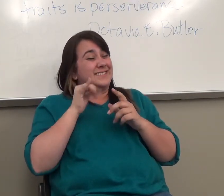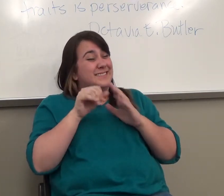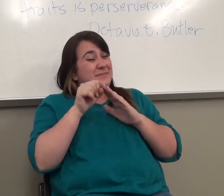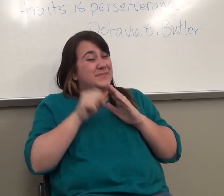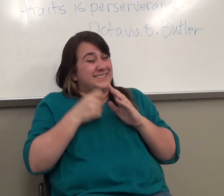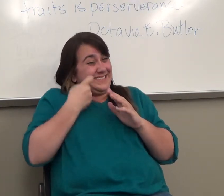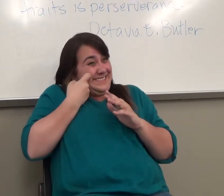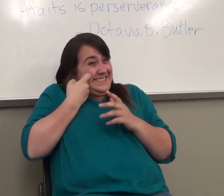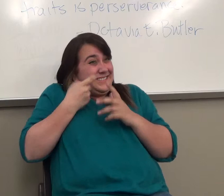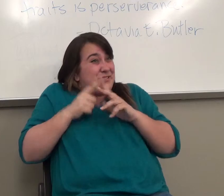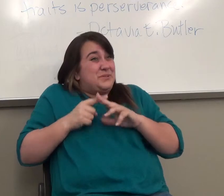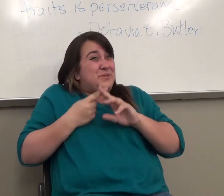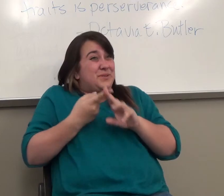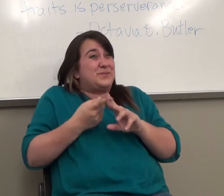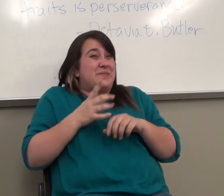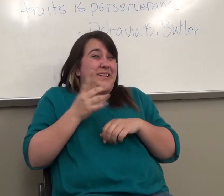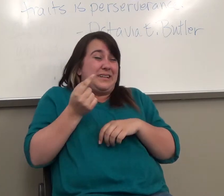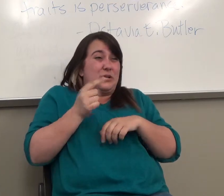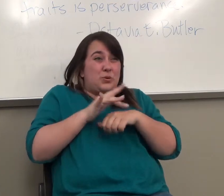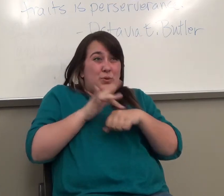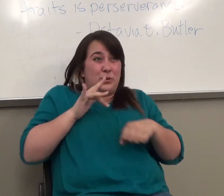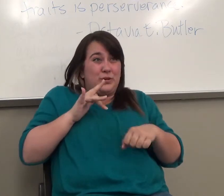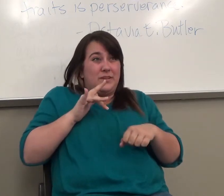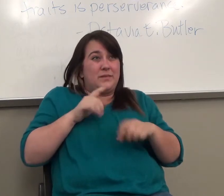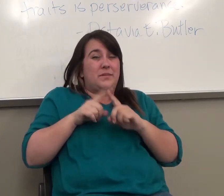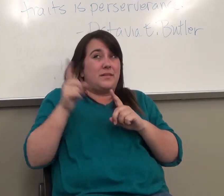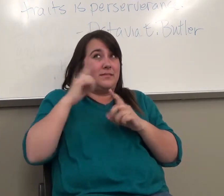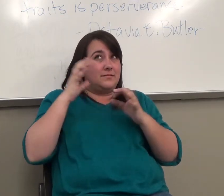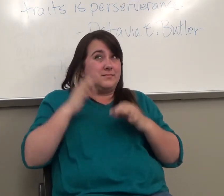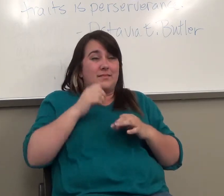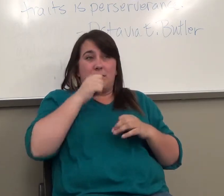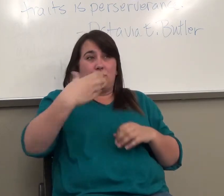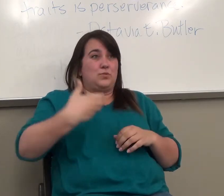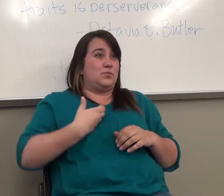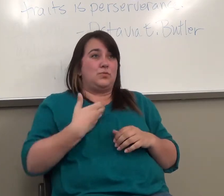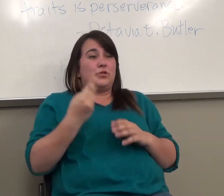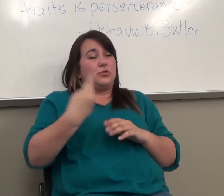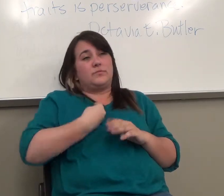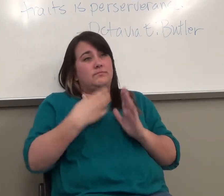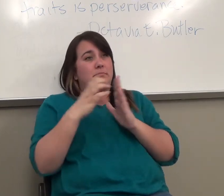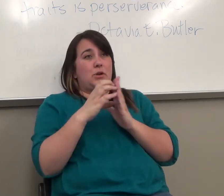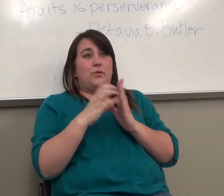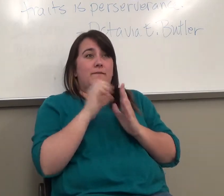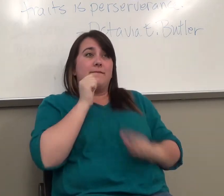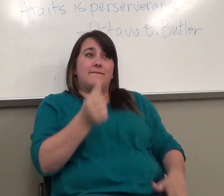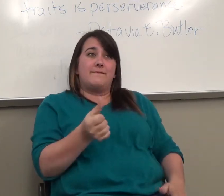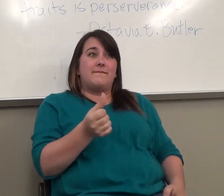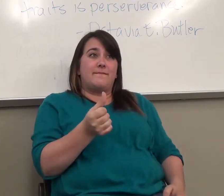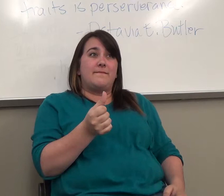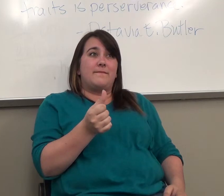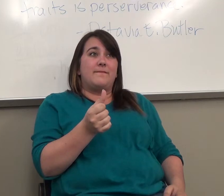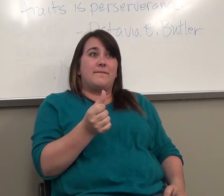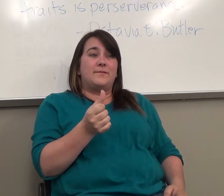person made the decision not to turn in the description paragraph, okay? So at this point